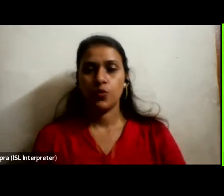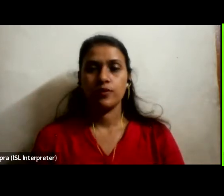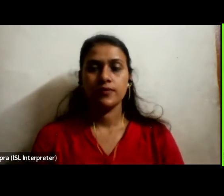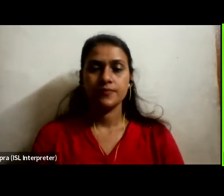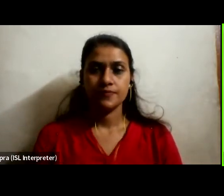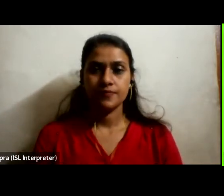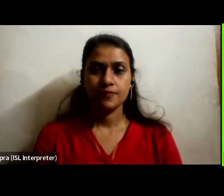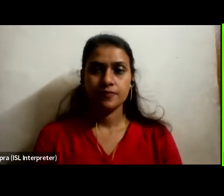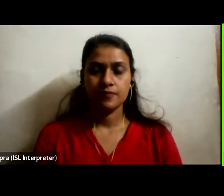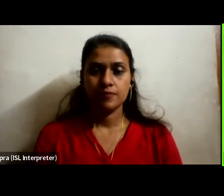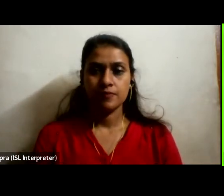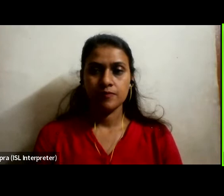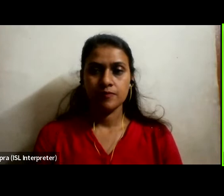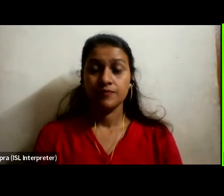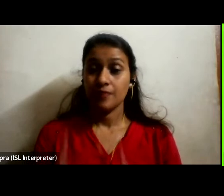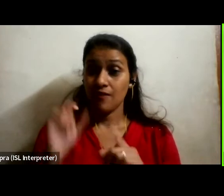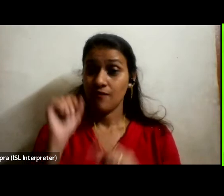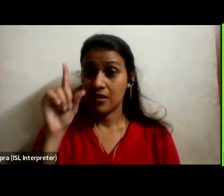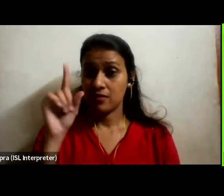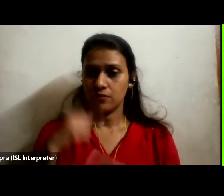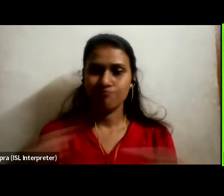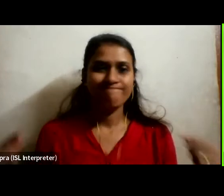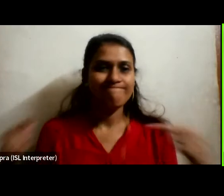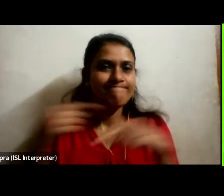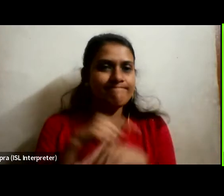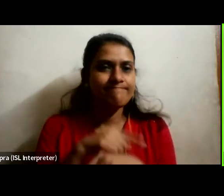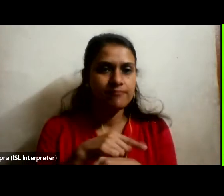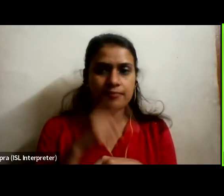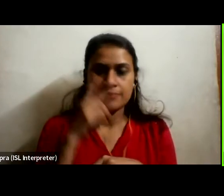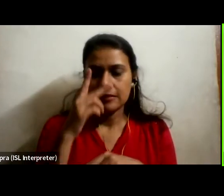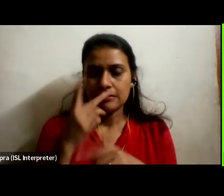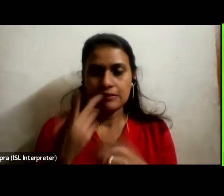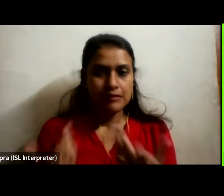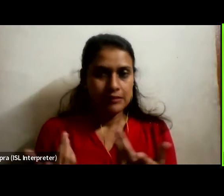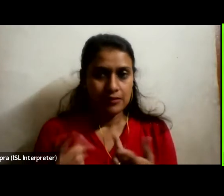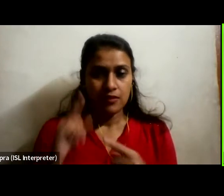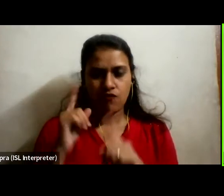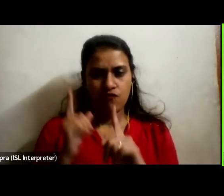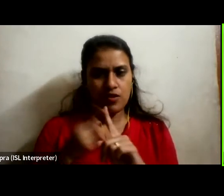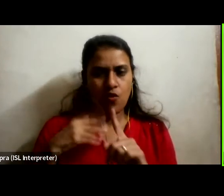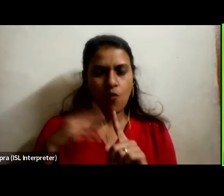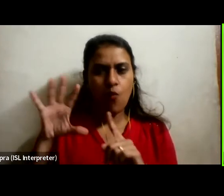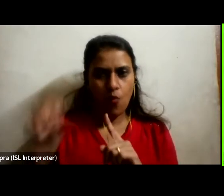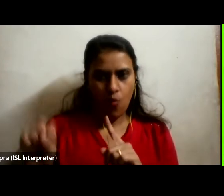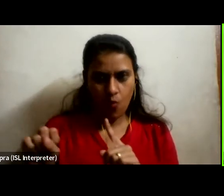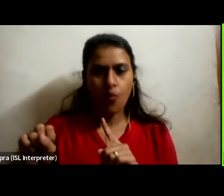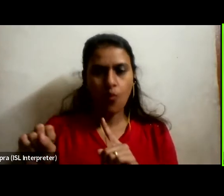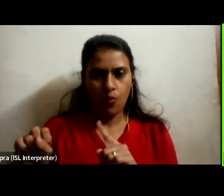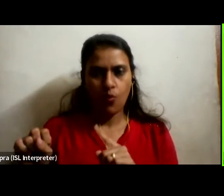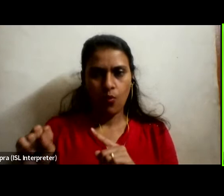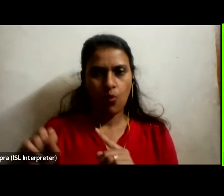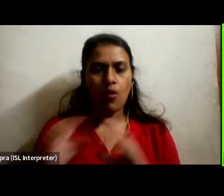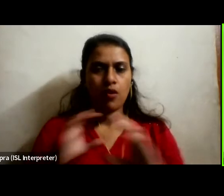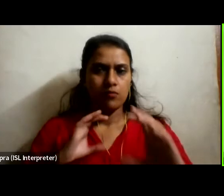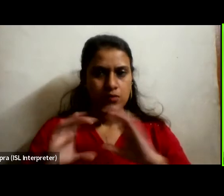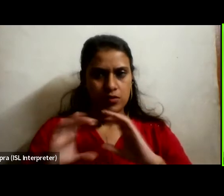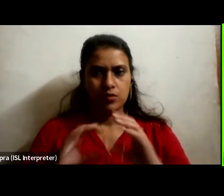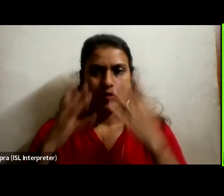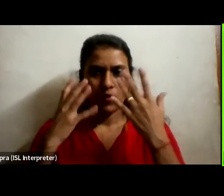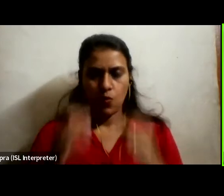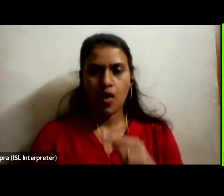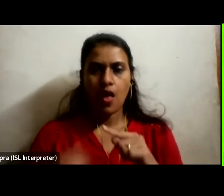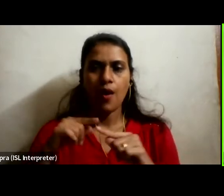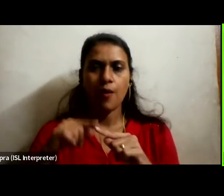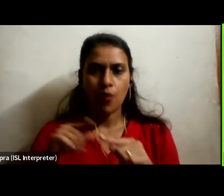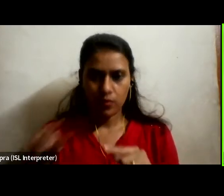of overlaps and consonances, I think Udbhav had touched on this, that the idea of consent,